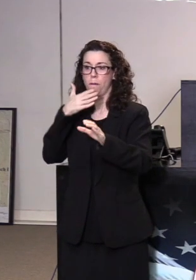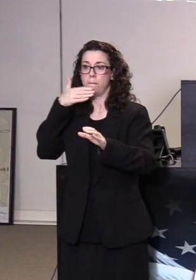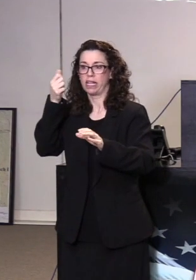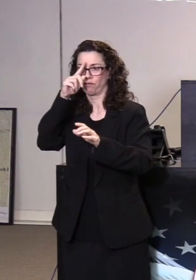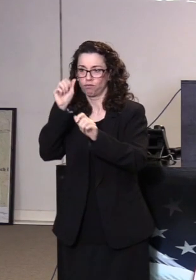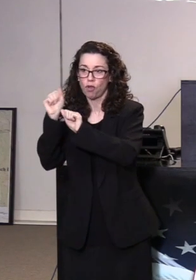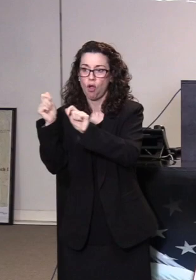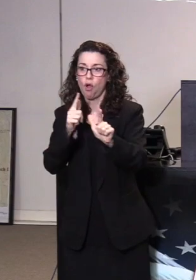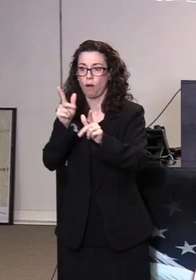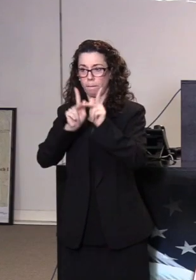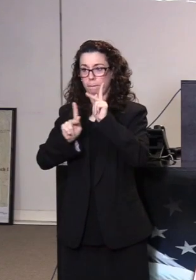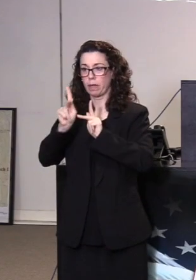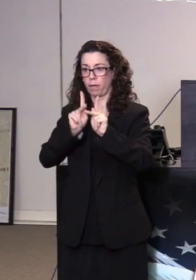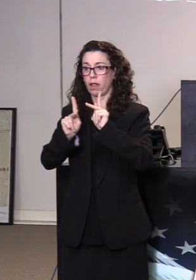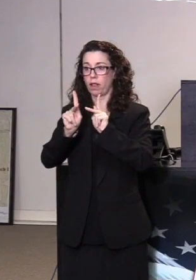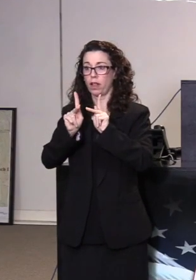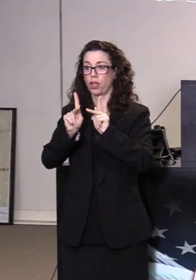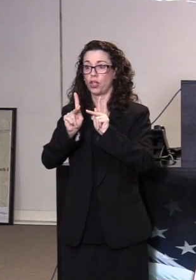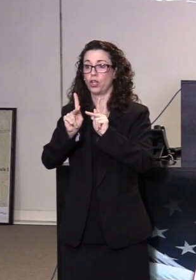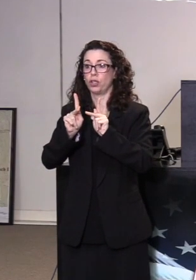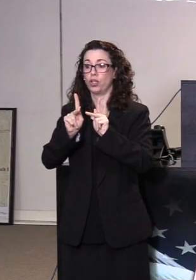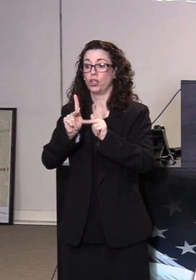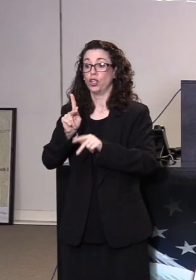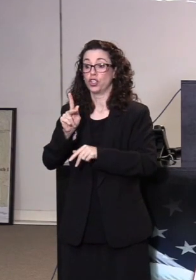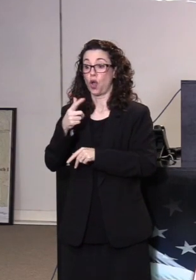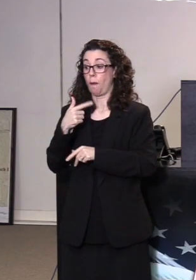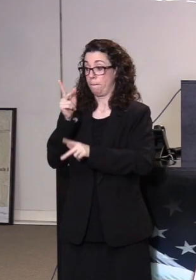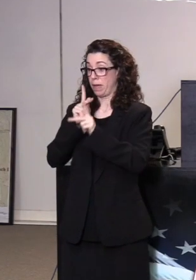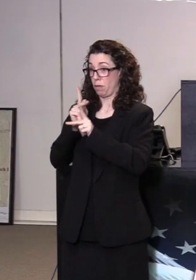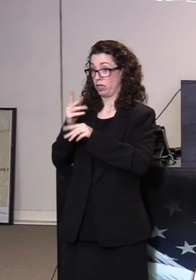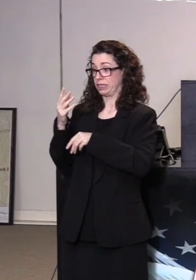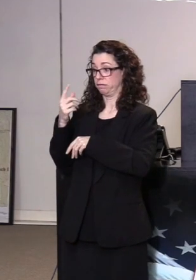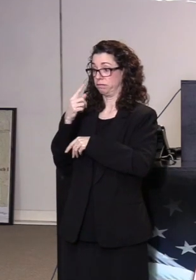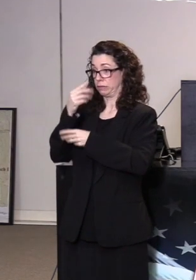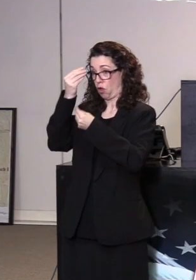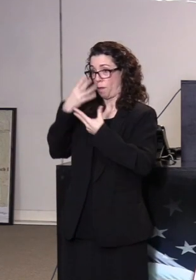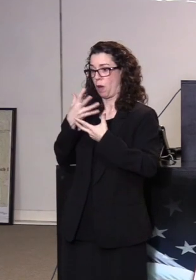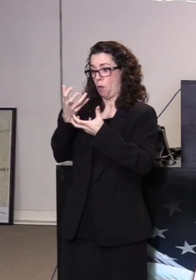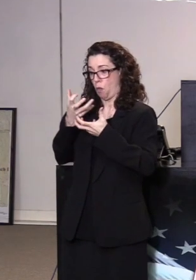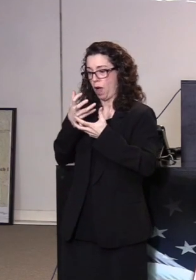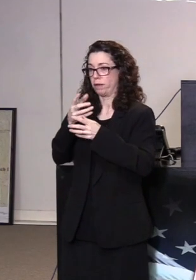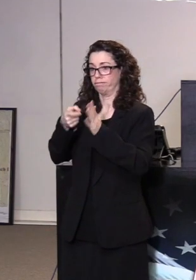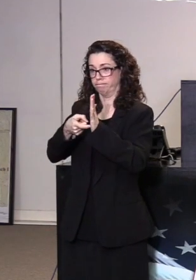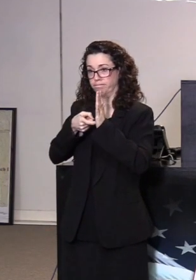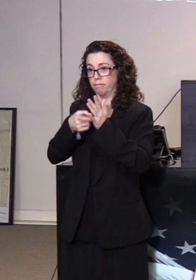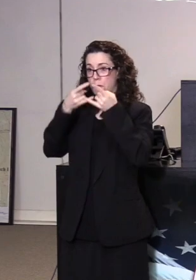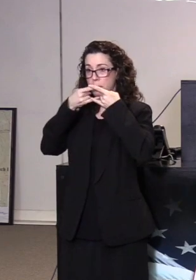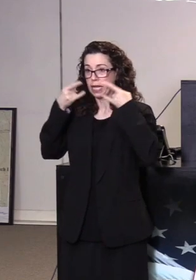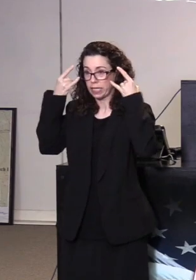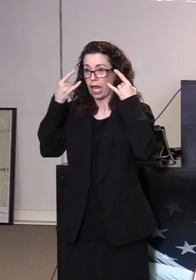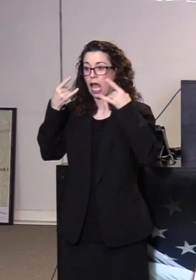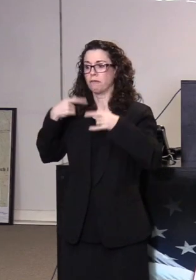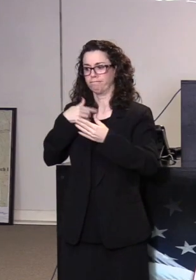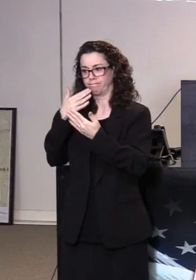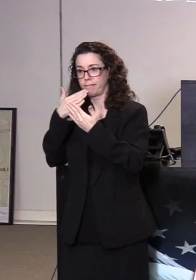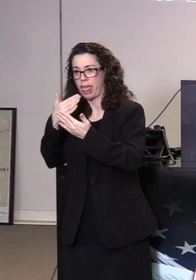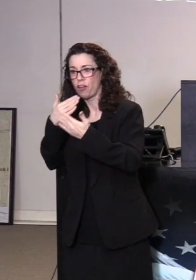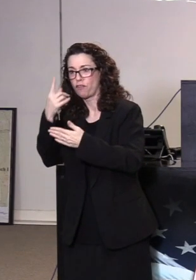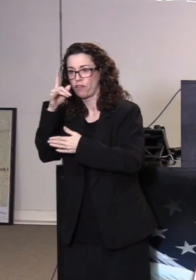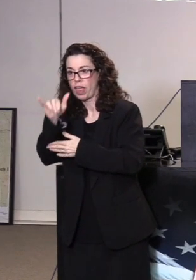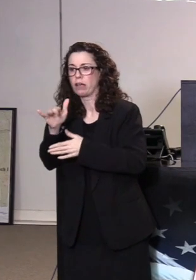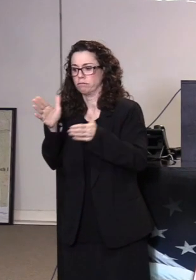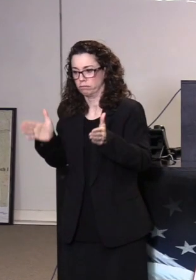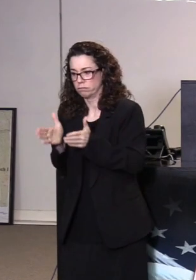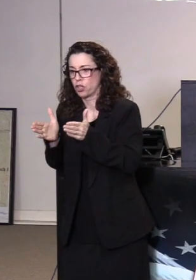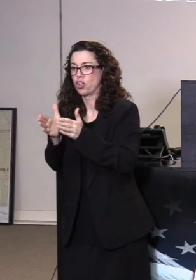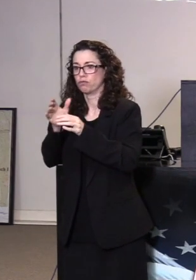word to me to mandate the mask, we thank you. I trust you will be wearing your mask. We encourage you to